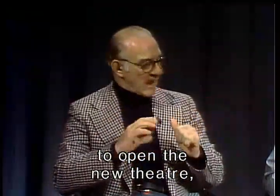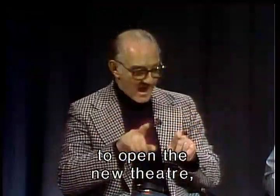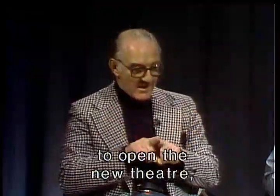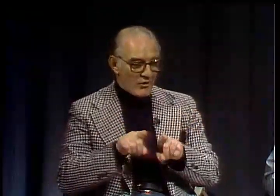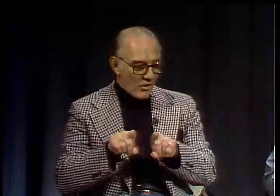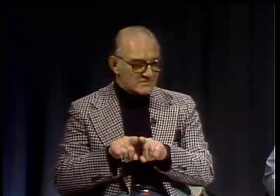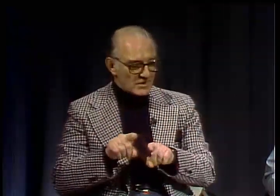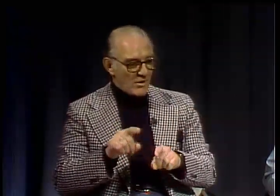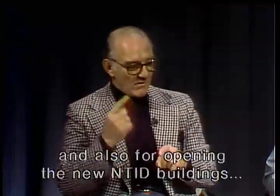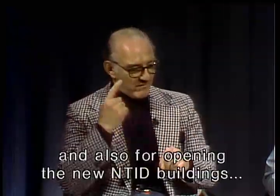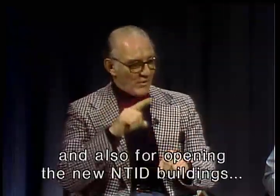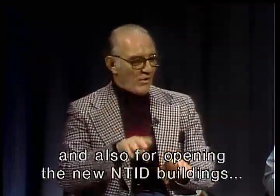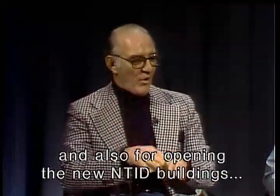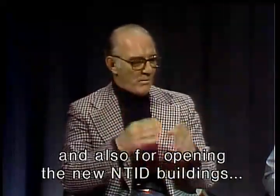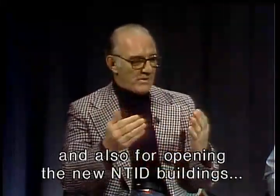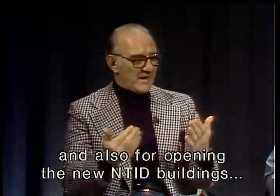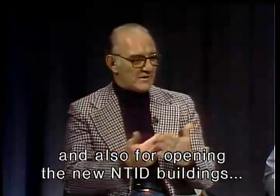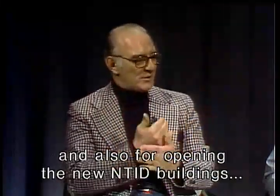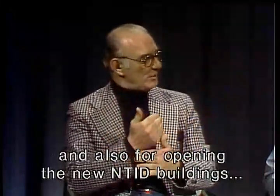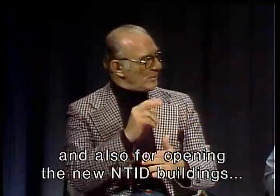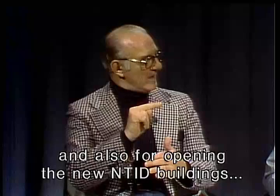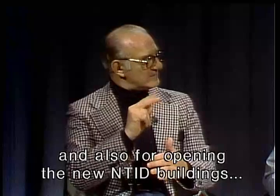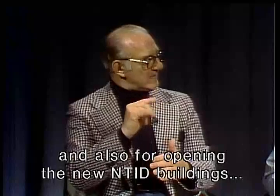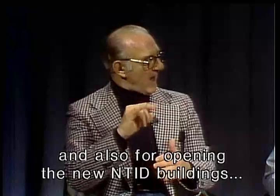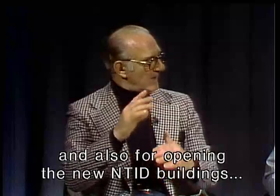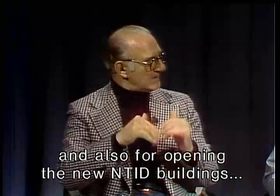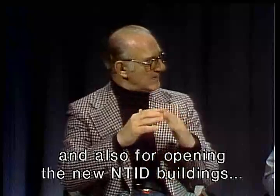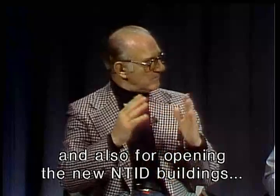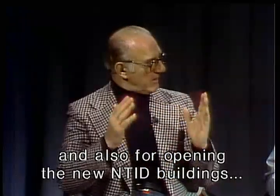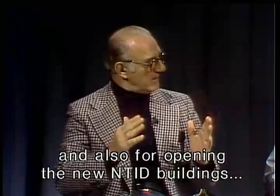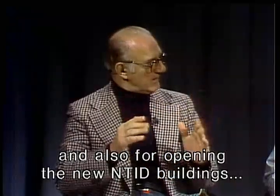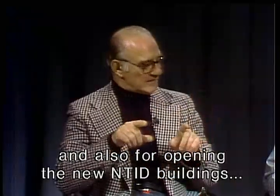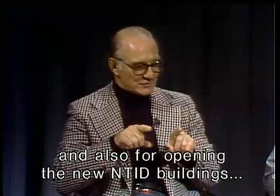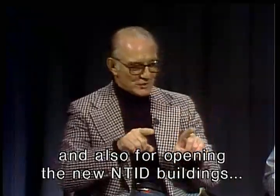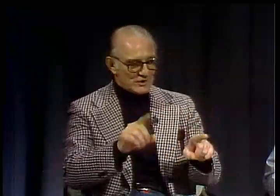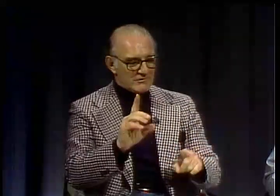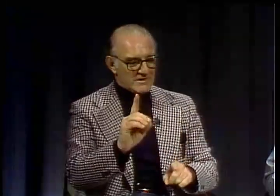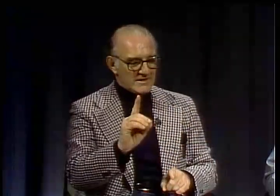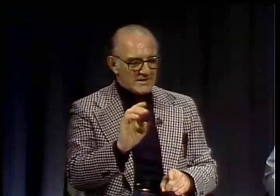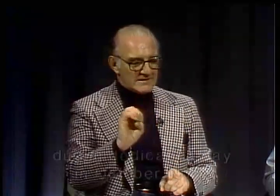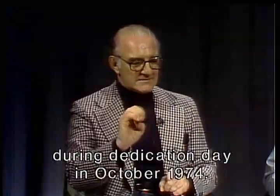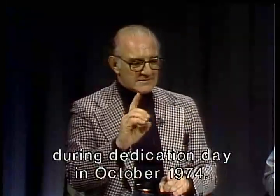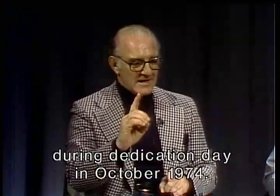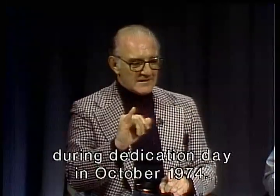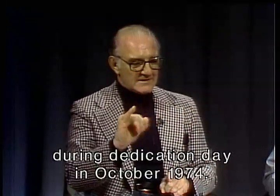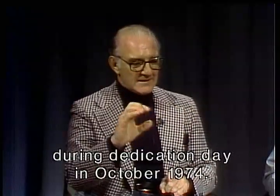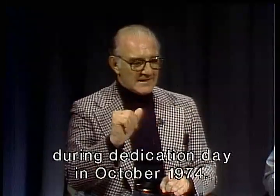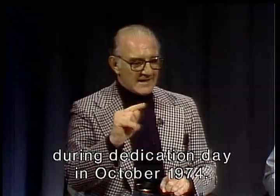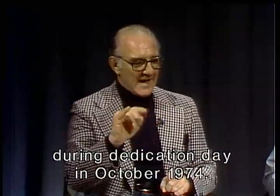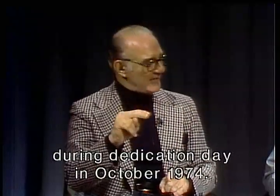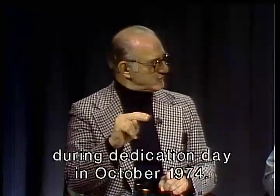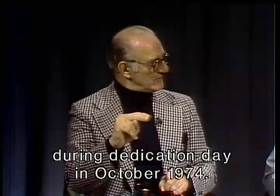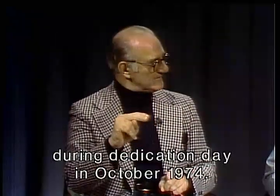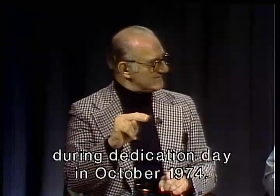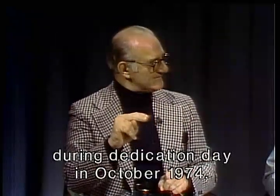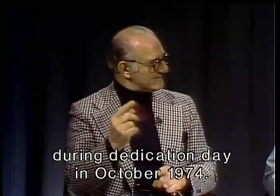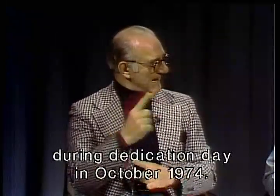and also for opening the new NTID buildings during Dedication Day